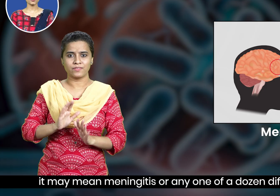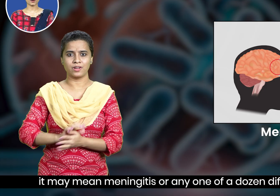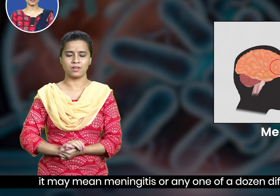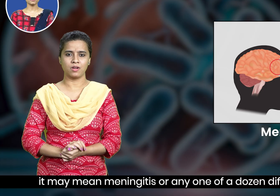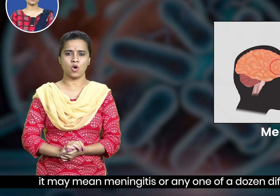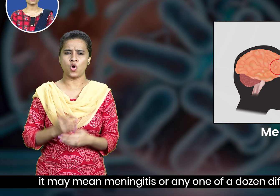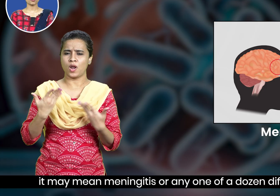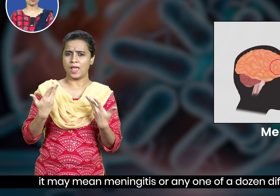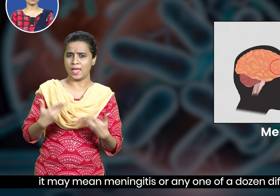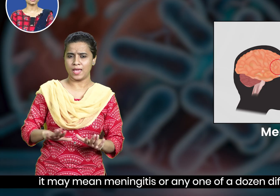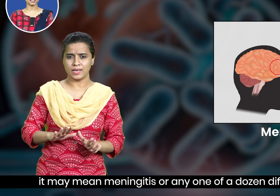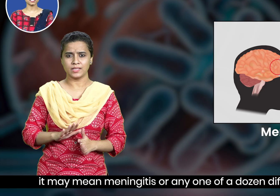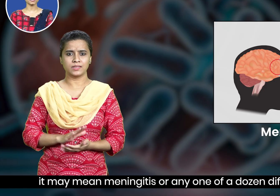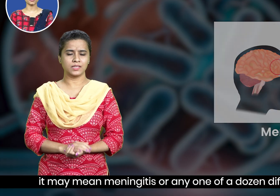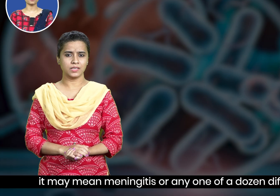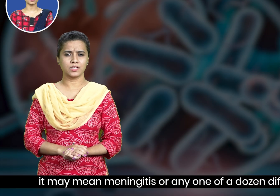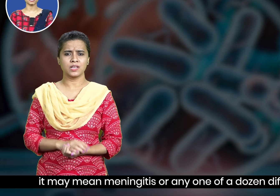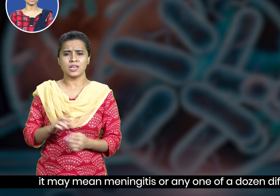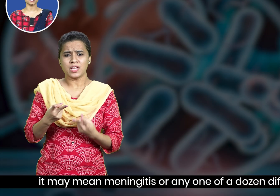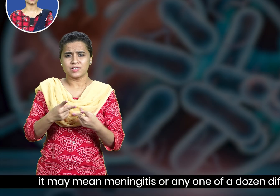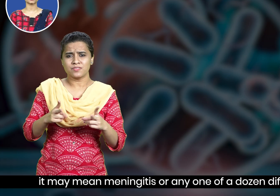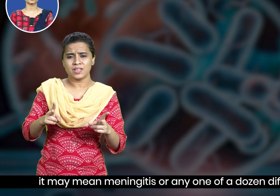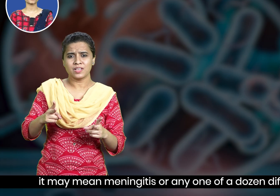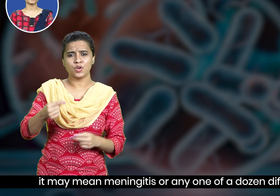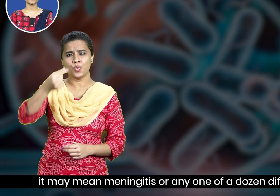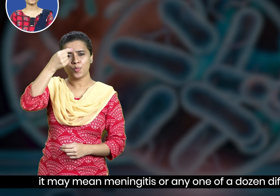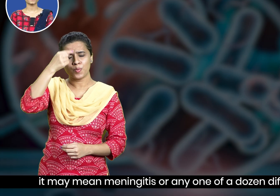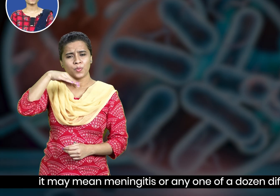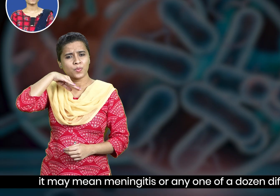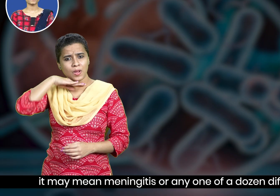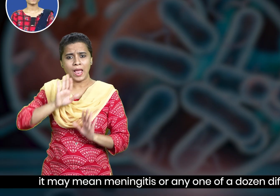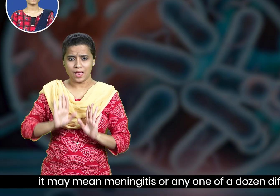any one of a dozen different diseases.